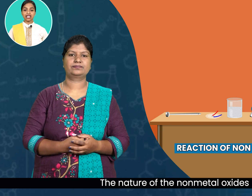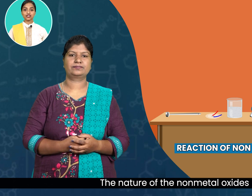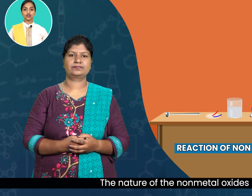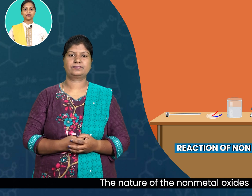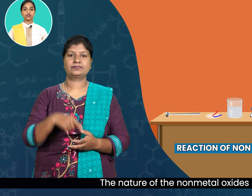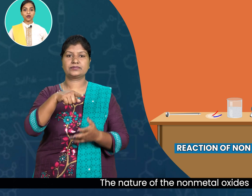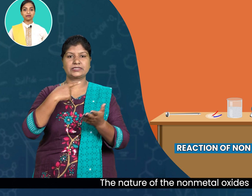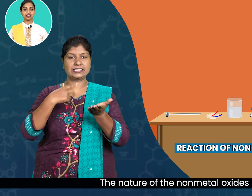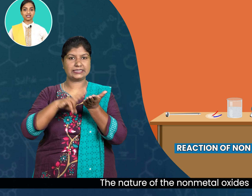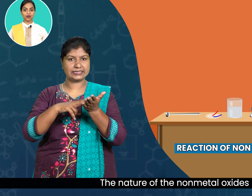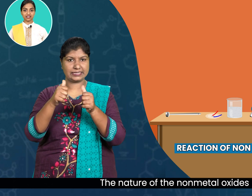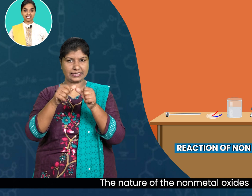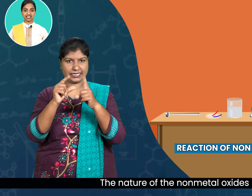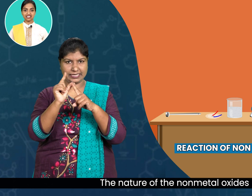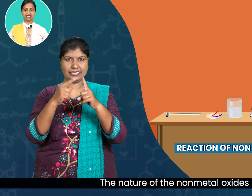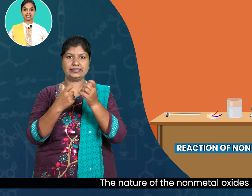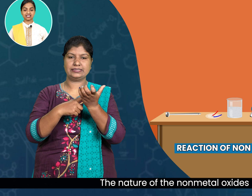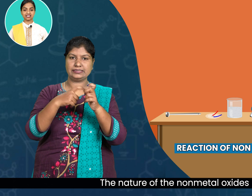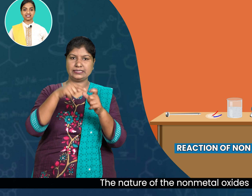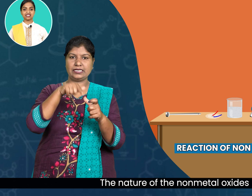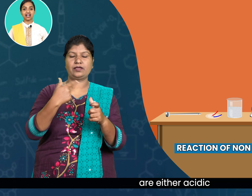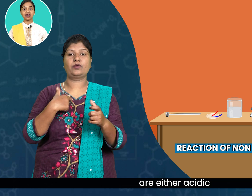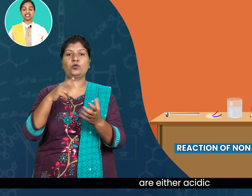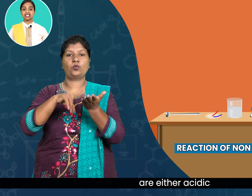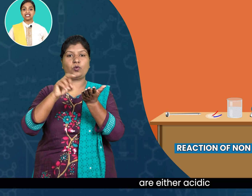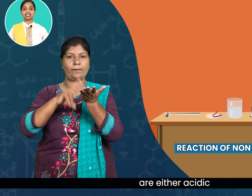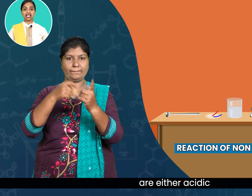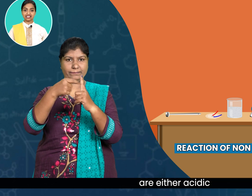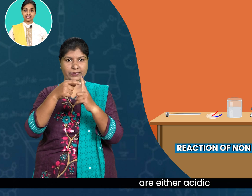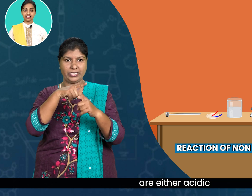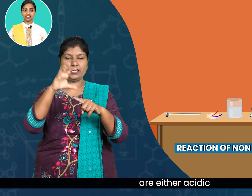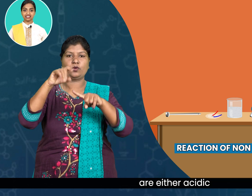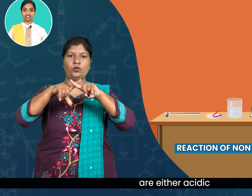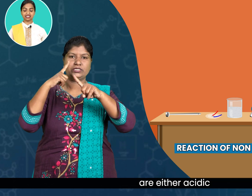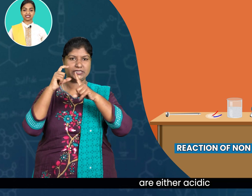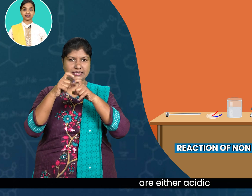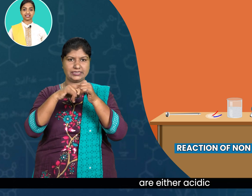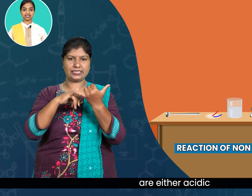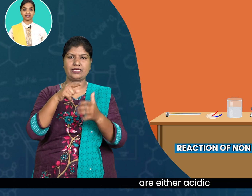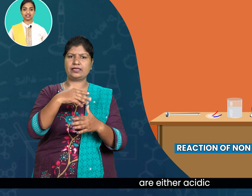The nature of the non-metal oxides are either acidic